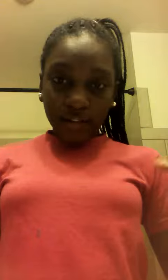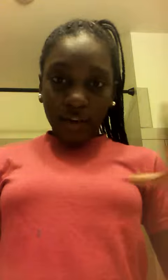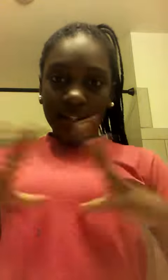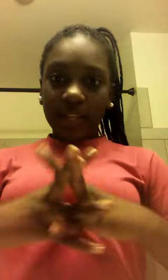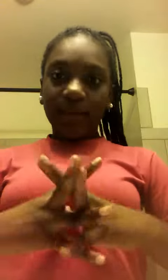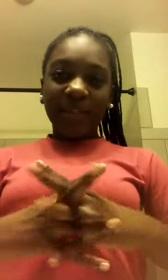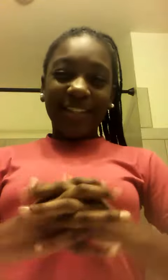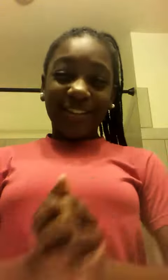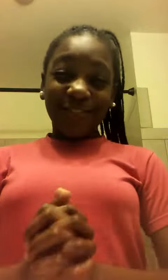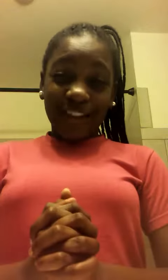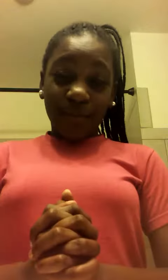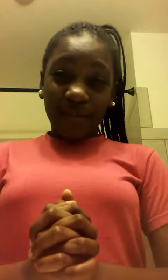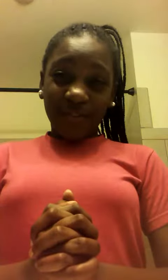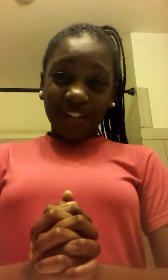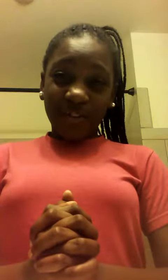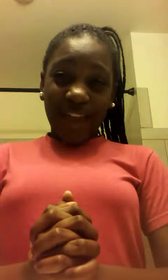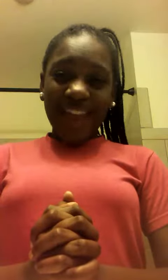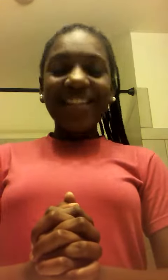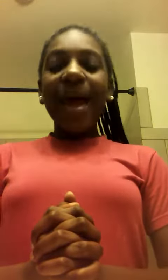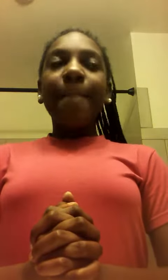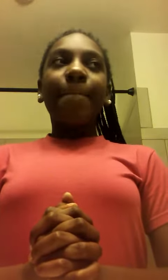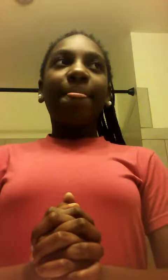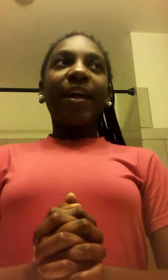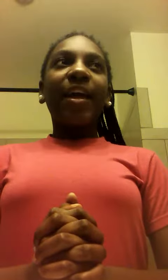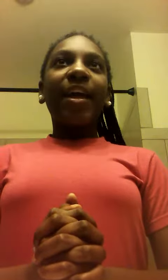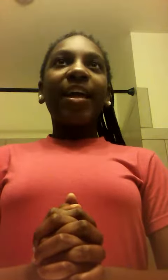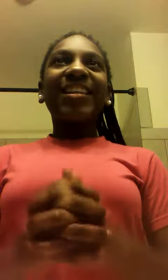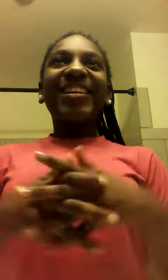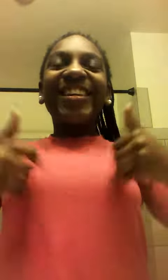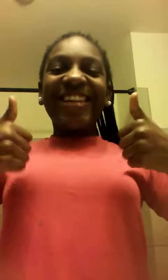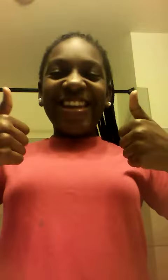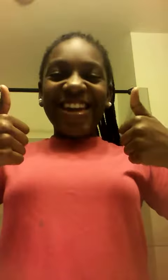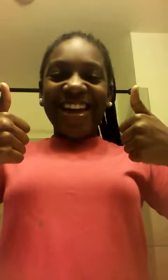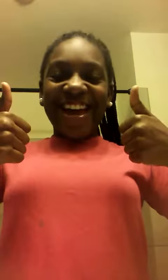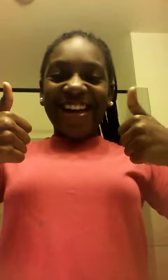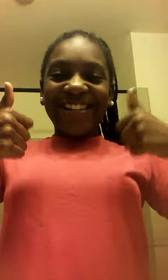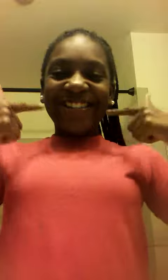or anything, because I don't think I would be able to do that. And